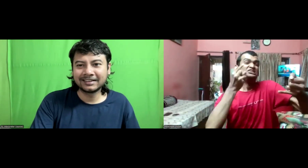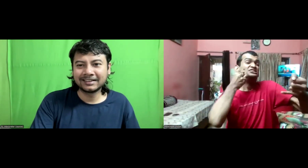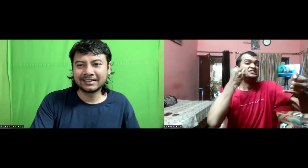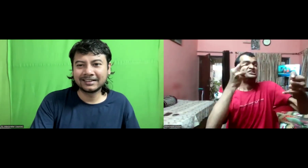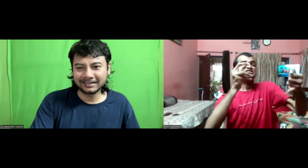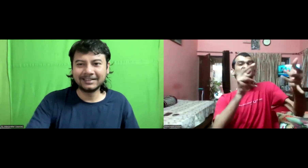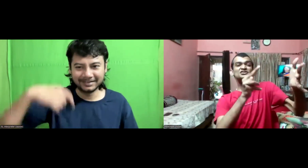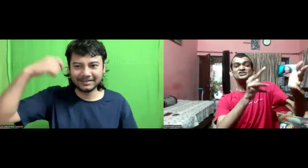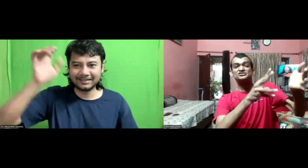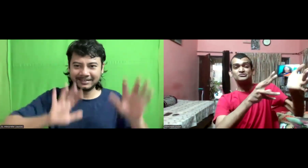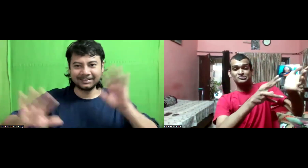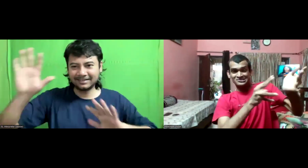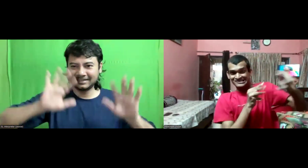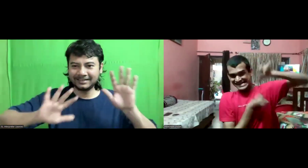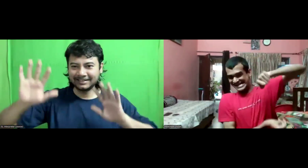Okay.